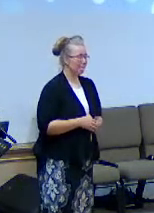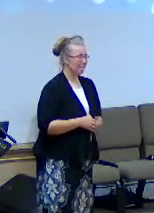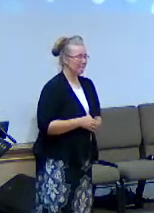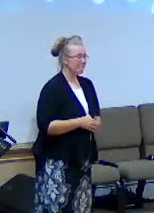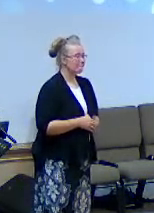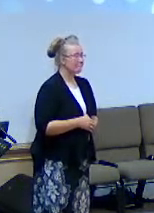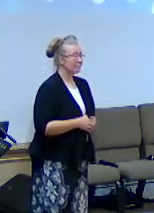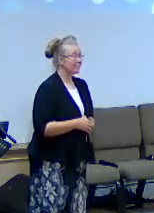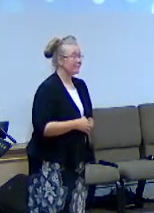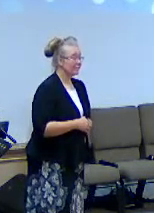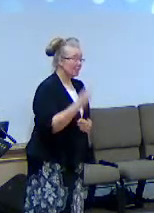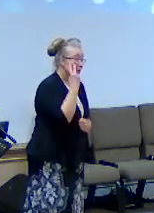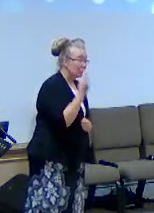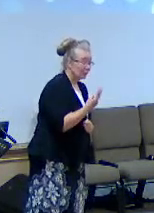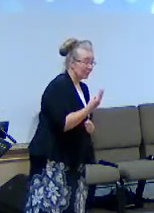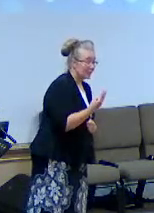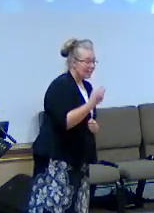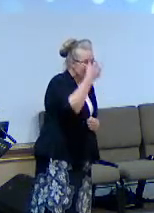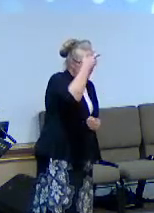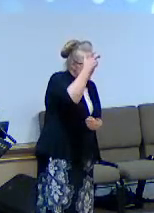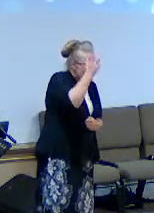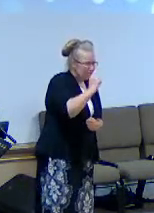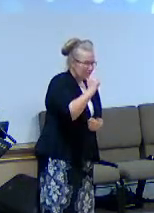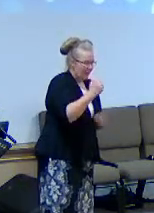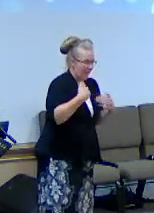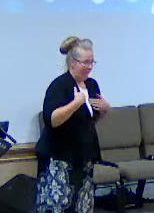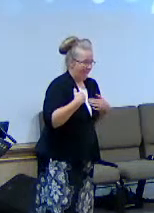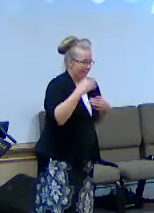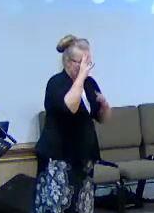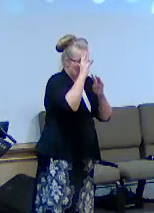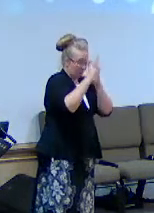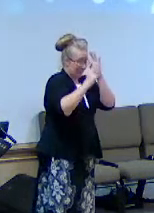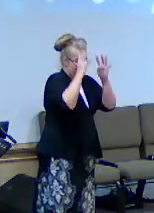Here, check this out. The devil doesn't have creative ability